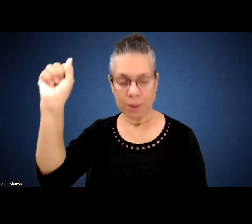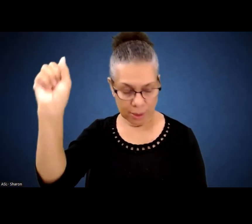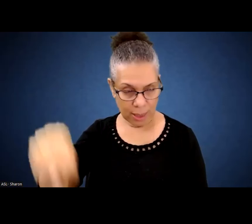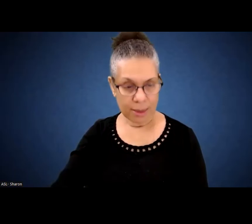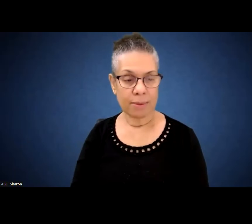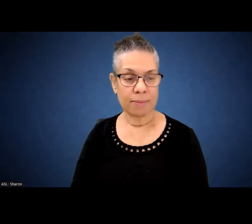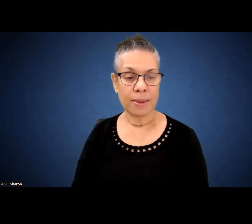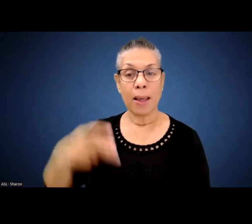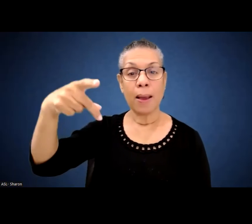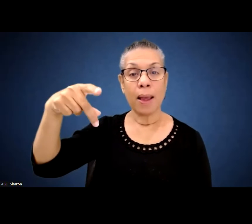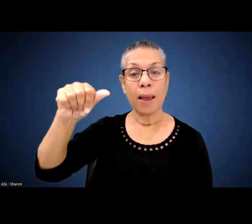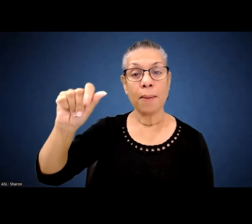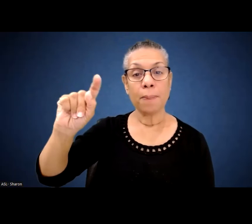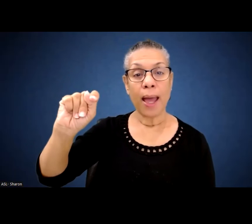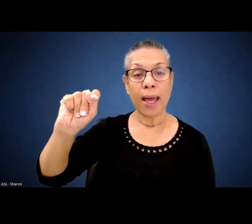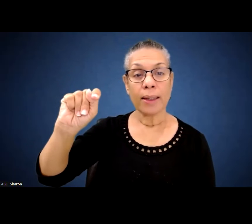Pat.